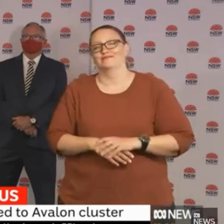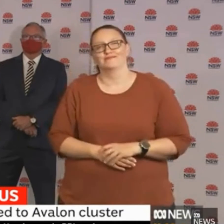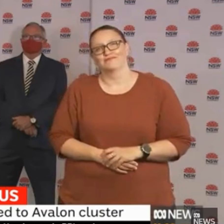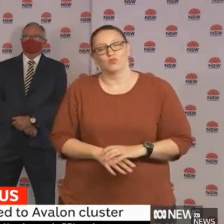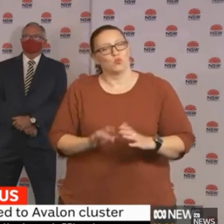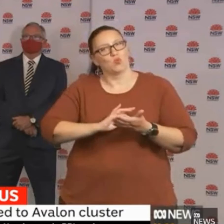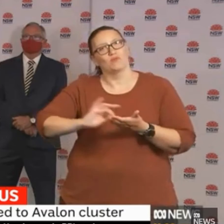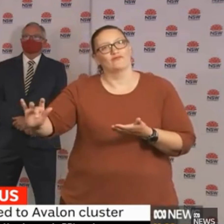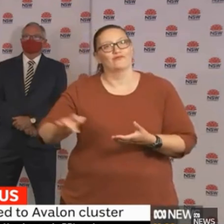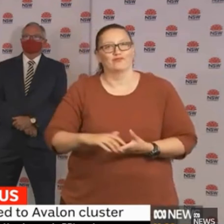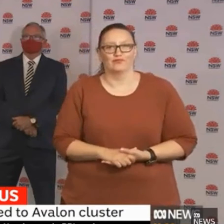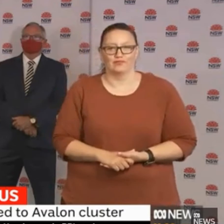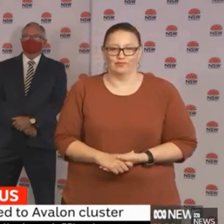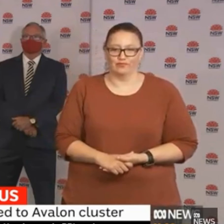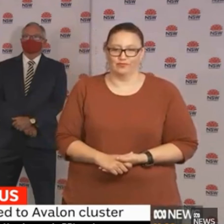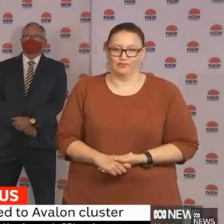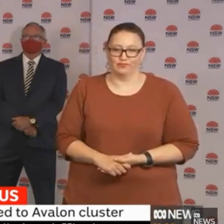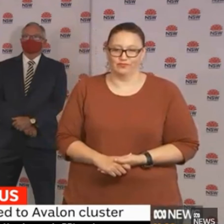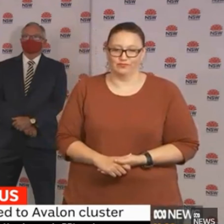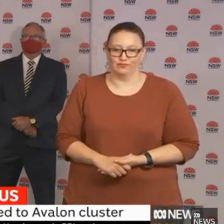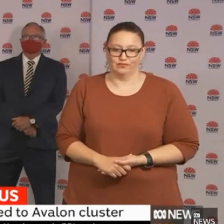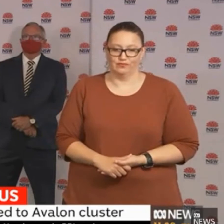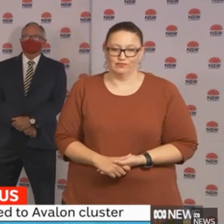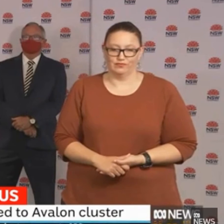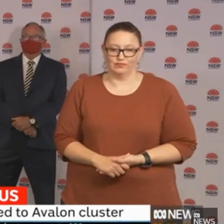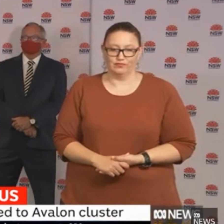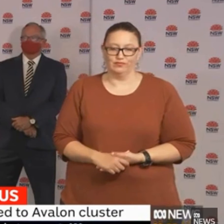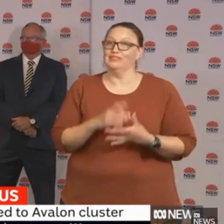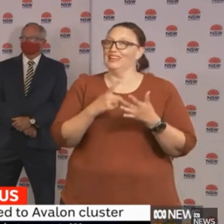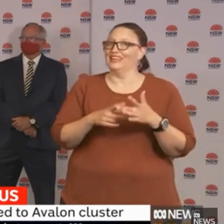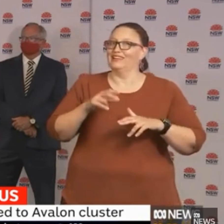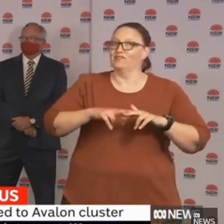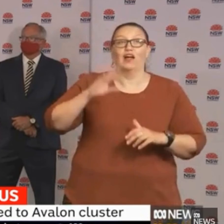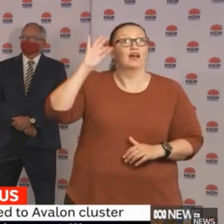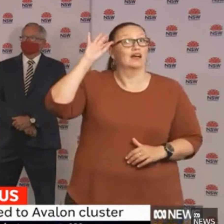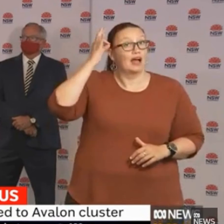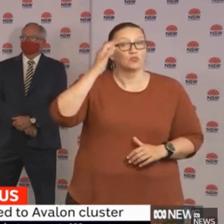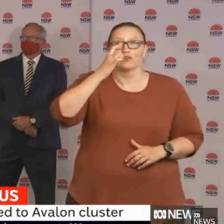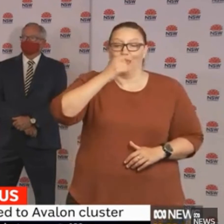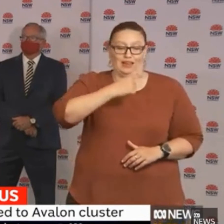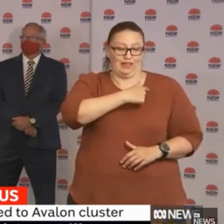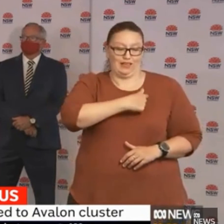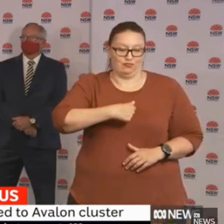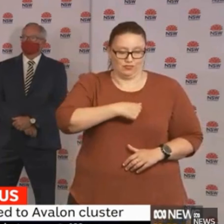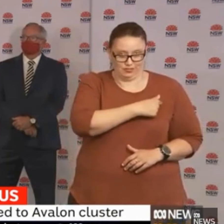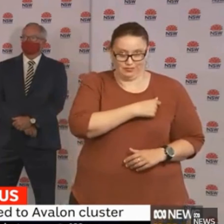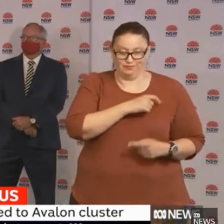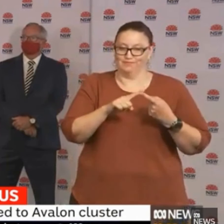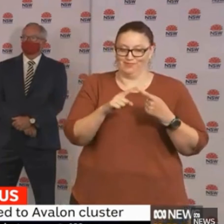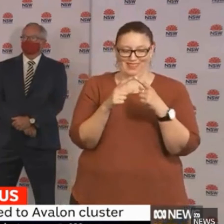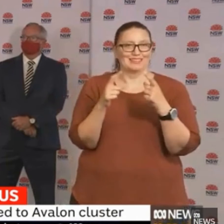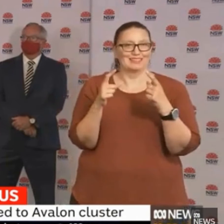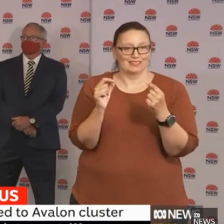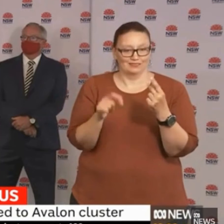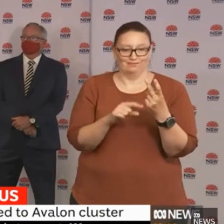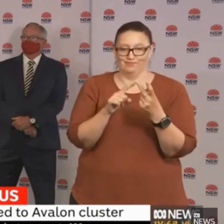that won't be allowed. But certainly if councils can guarantee a ticketed, controlled, COVID-safe